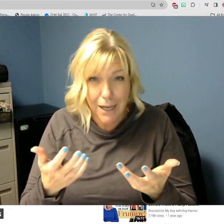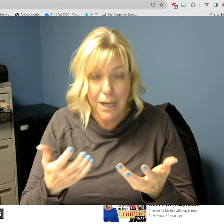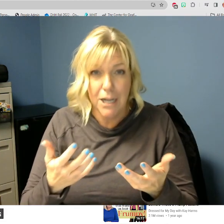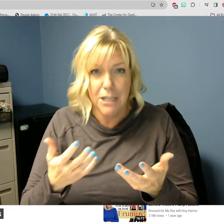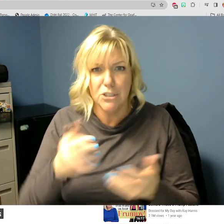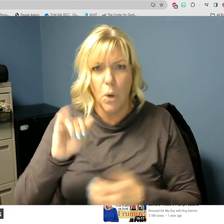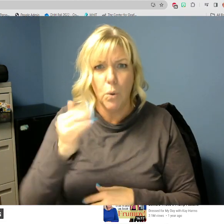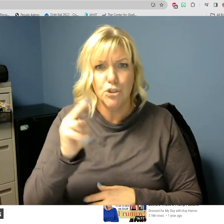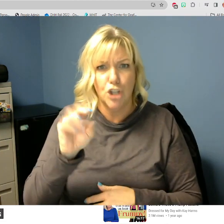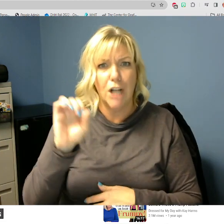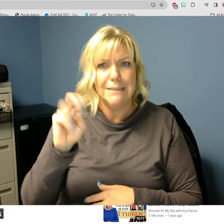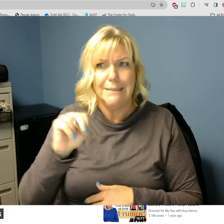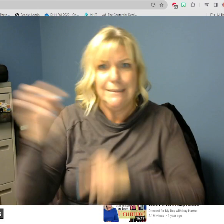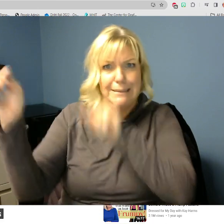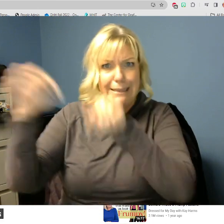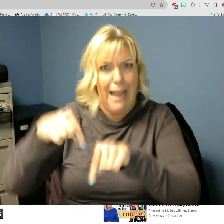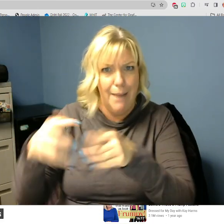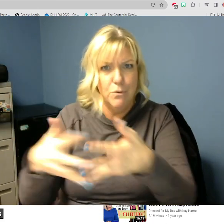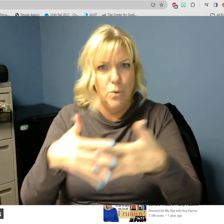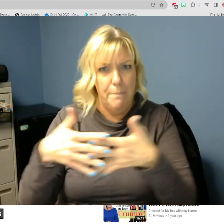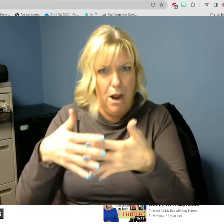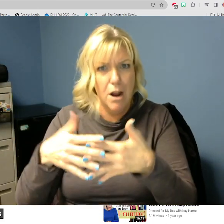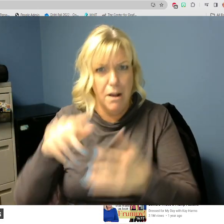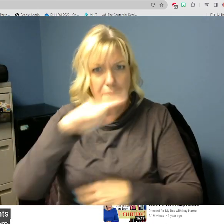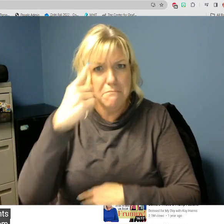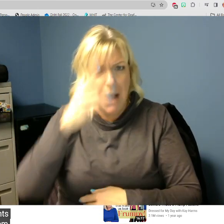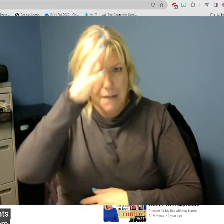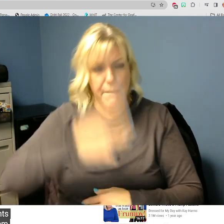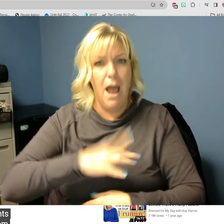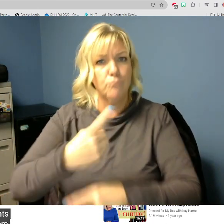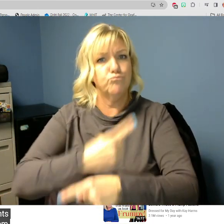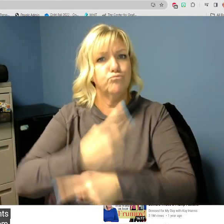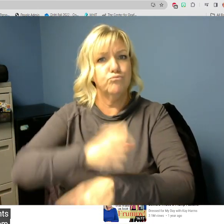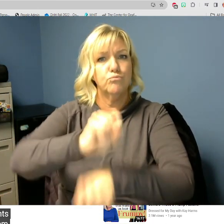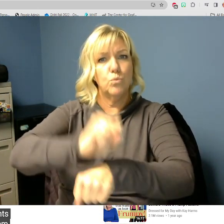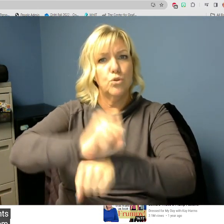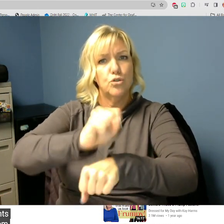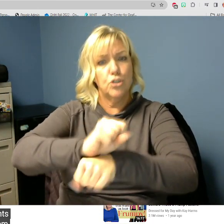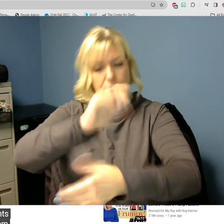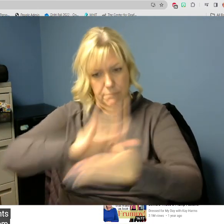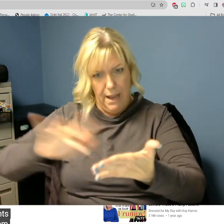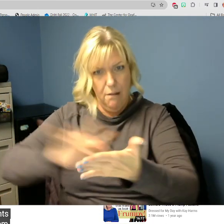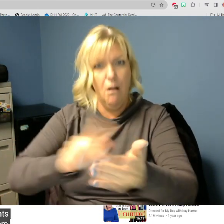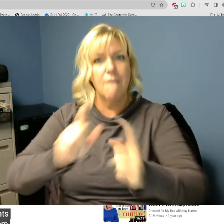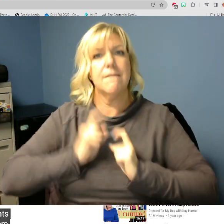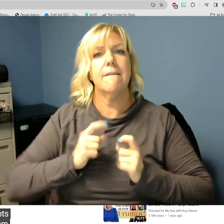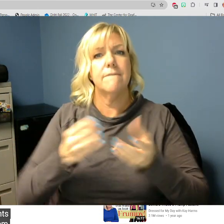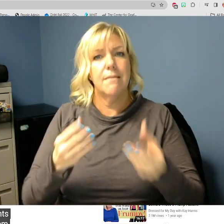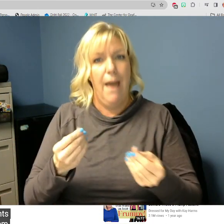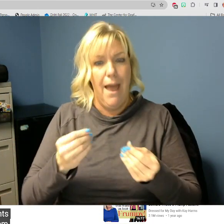as a servant, this time got his freedom dues, became a landowner, had other